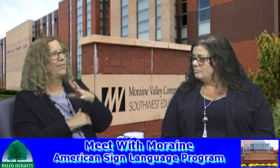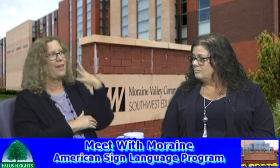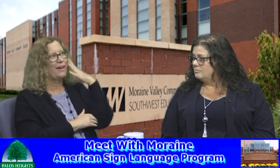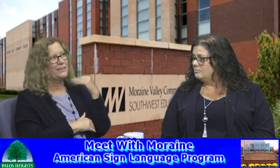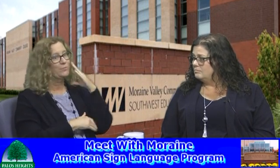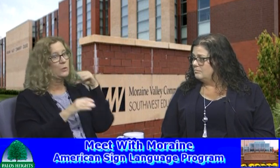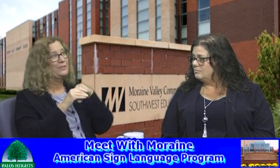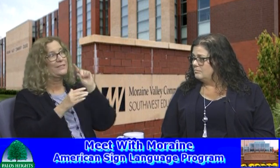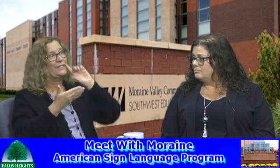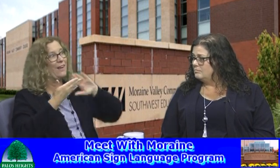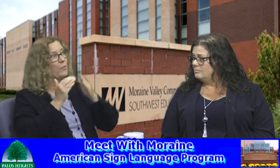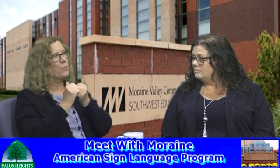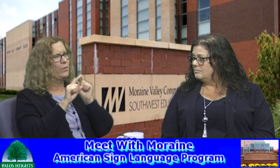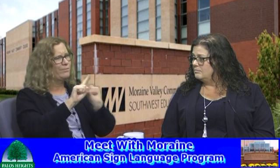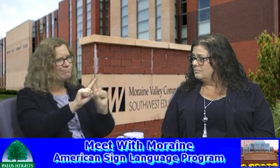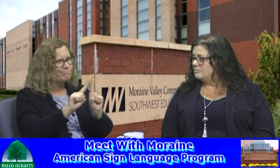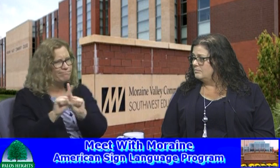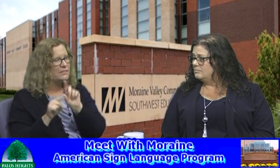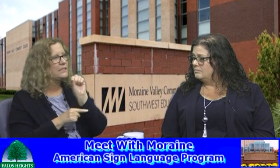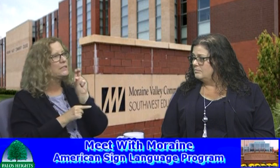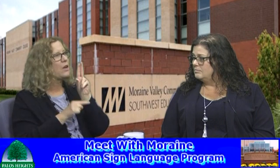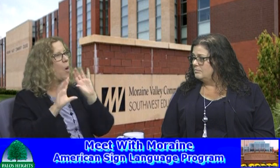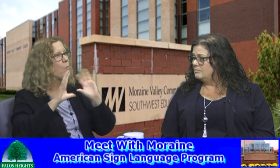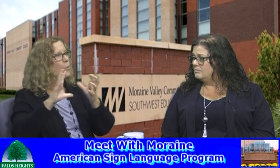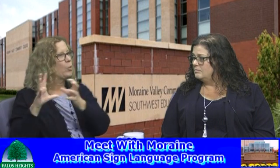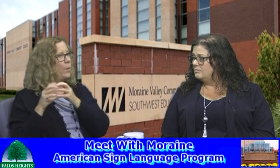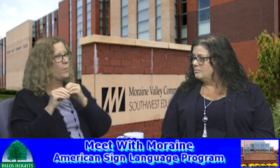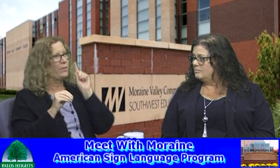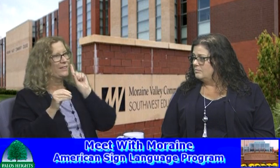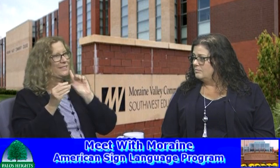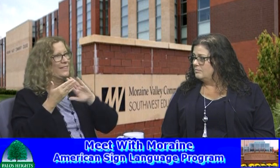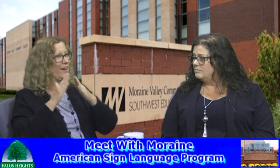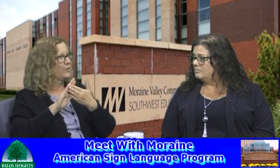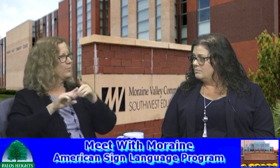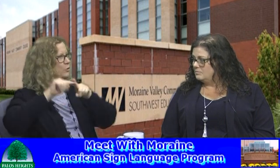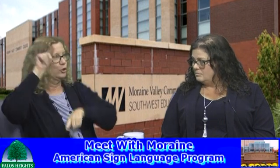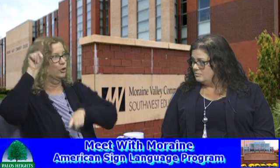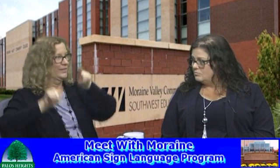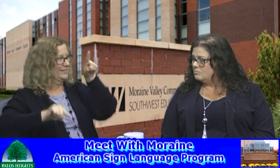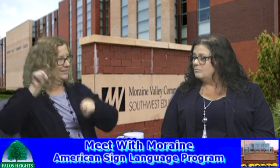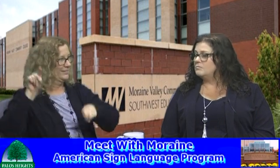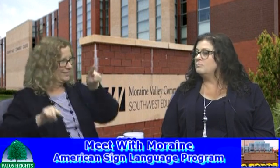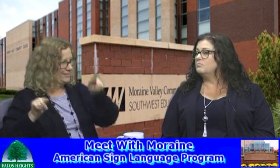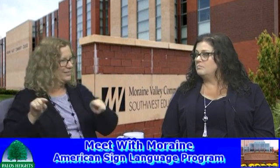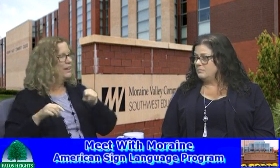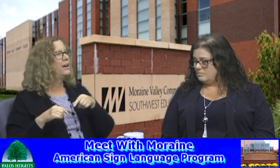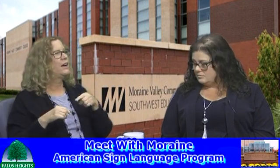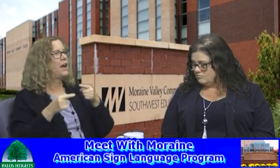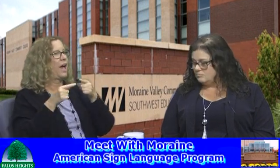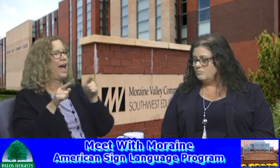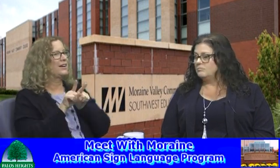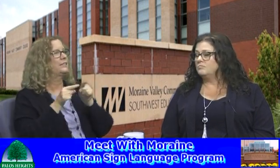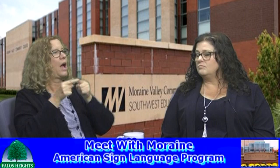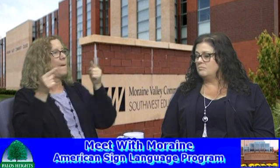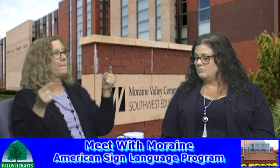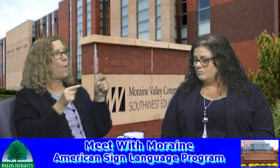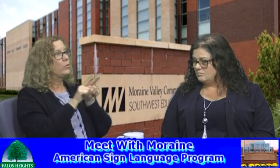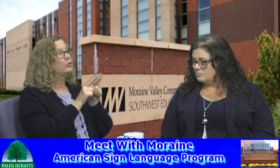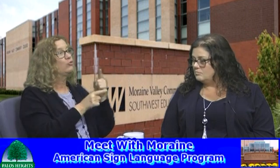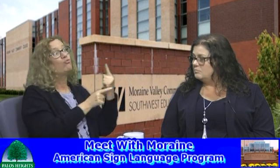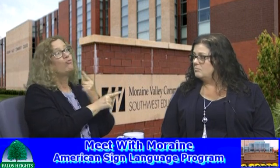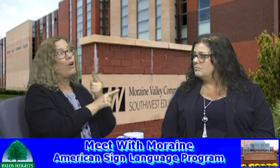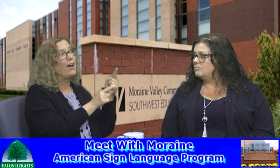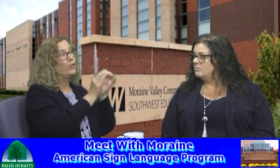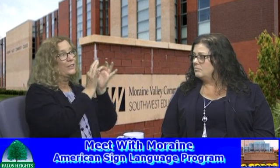users of American Sign Language, and they have experience within the deaf community in a wide range of subgroups, and they serve a